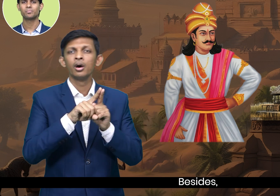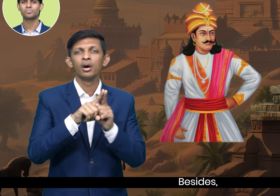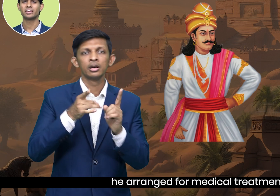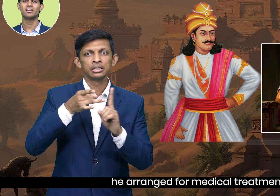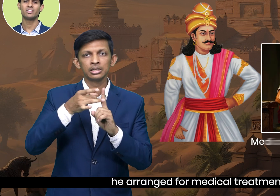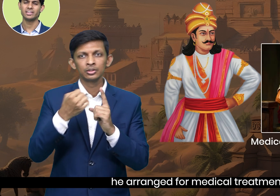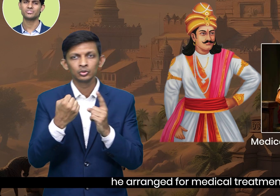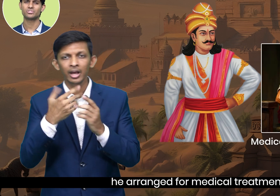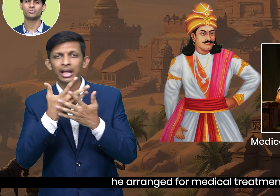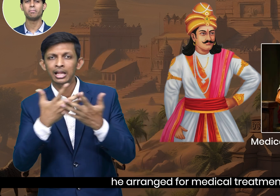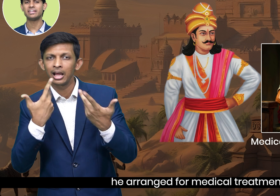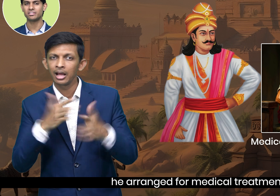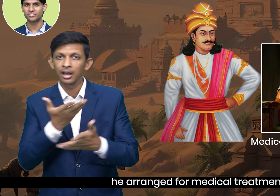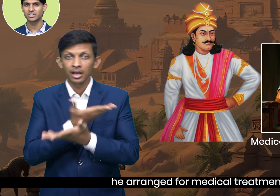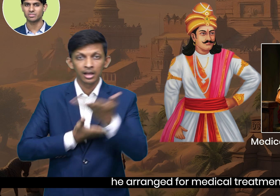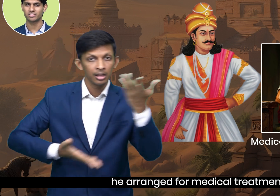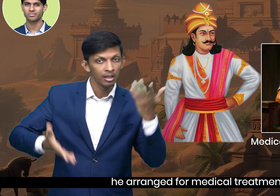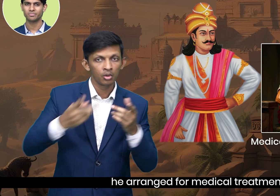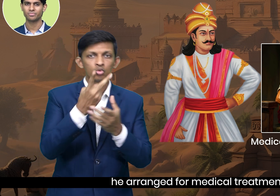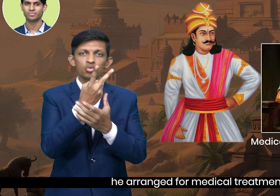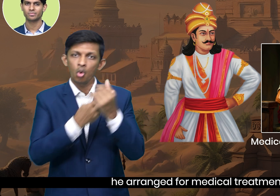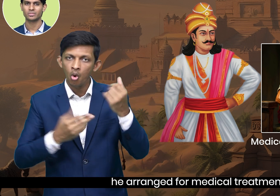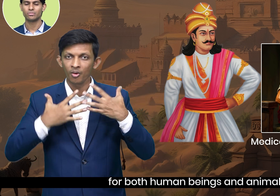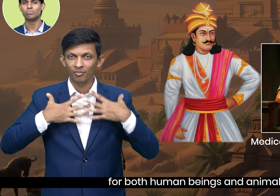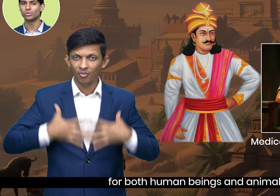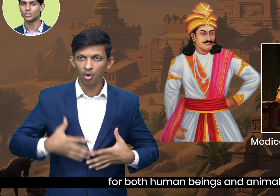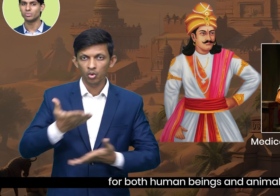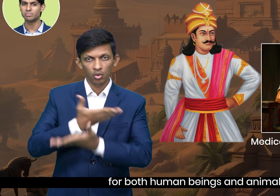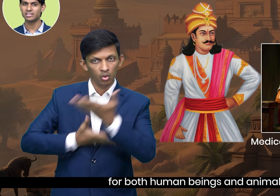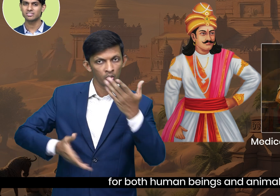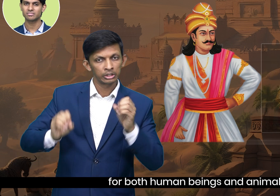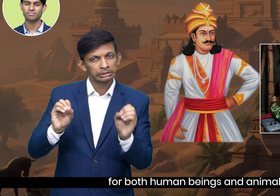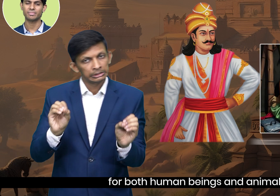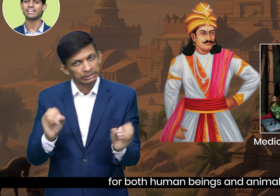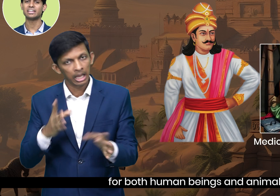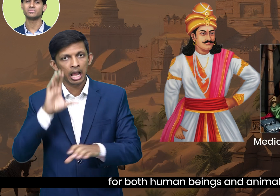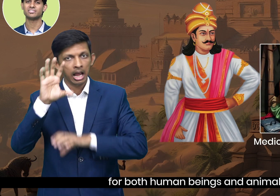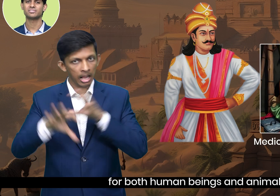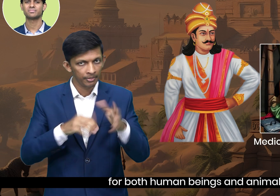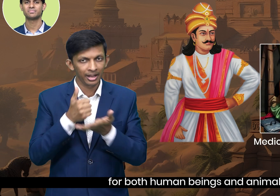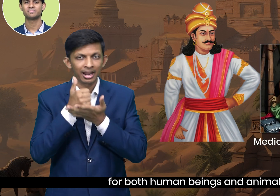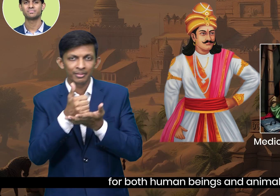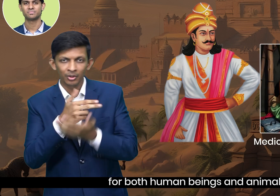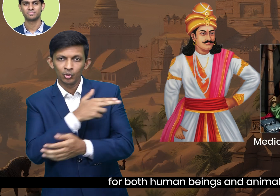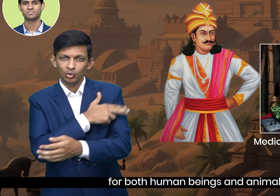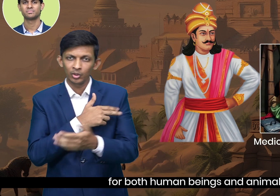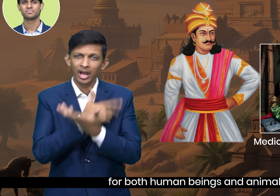Besides, he arranged for medical treatment for both human beings and animals.